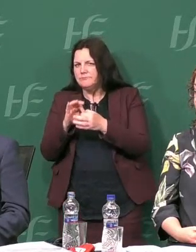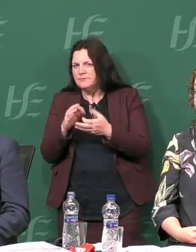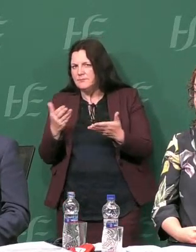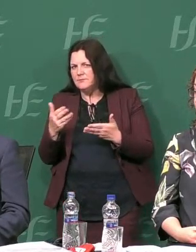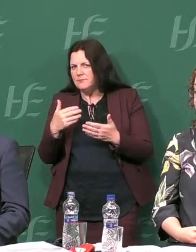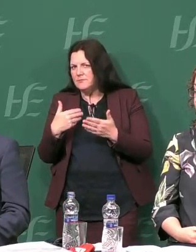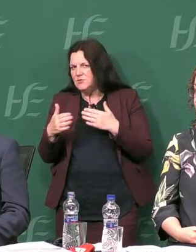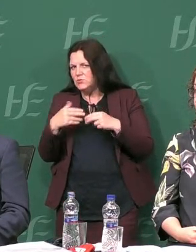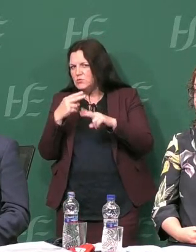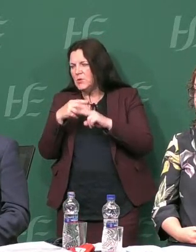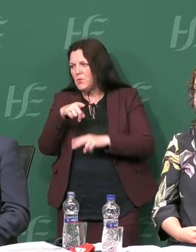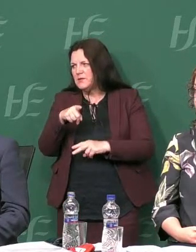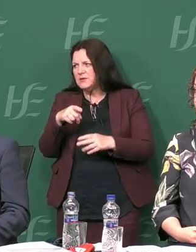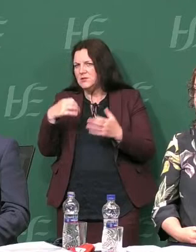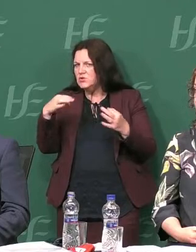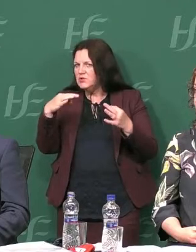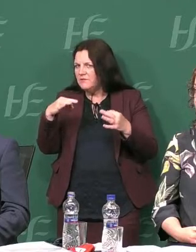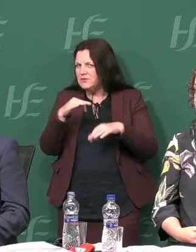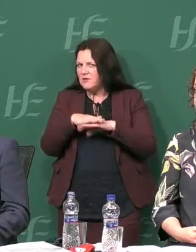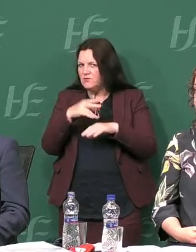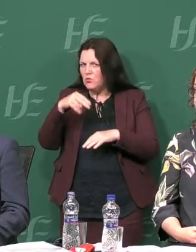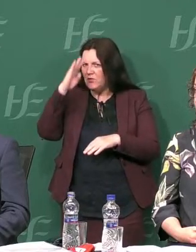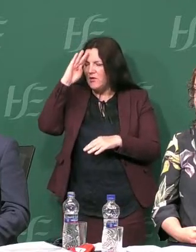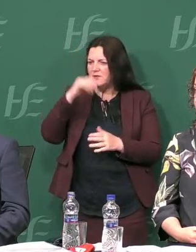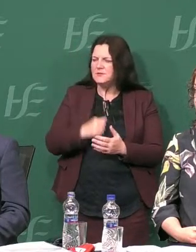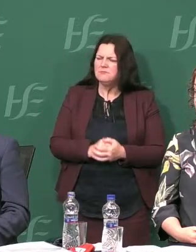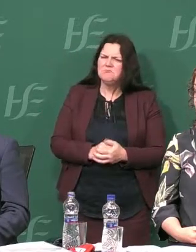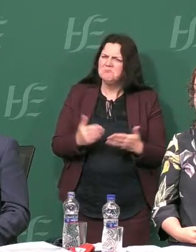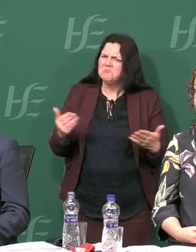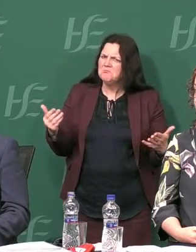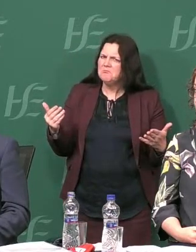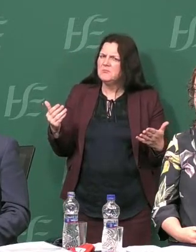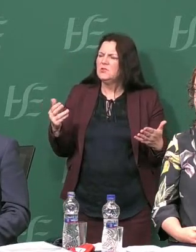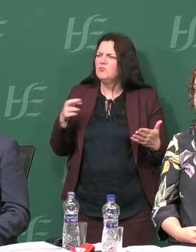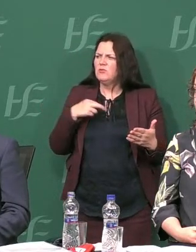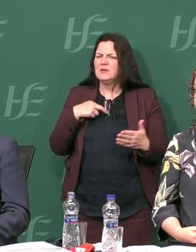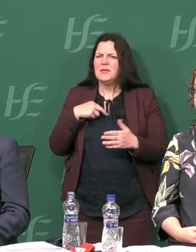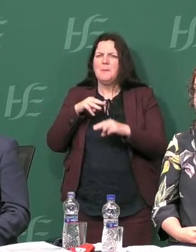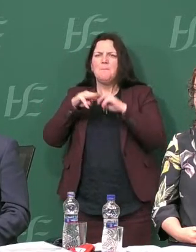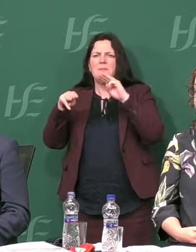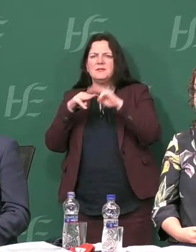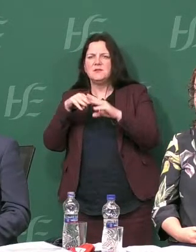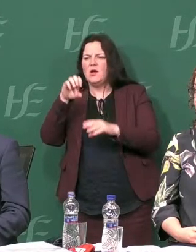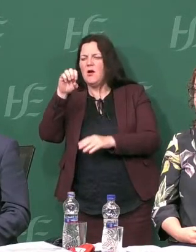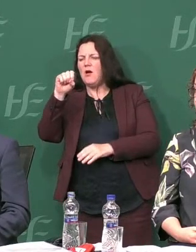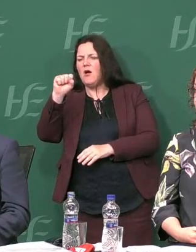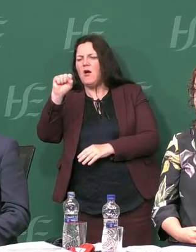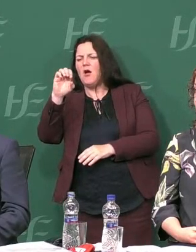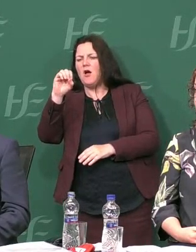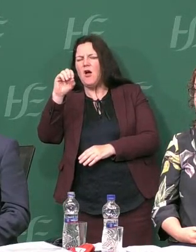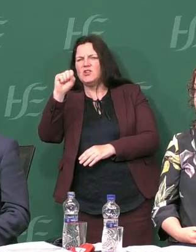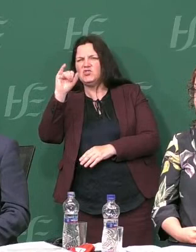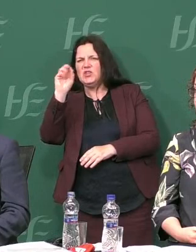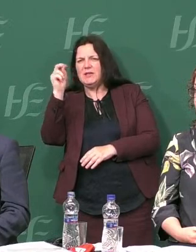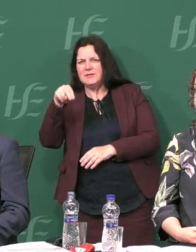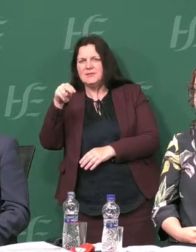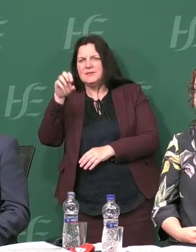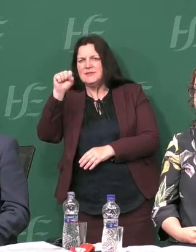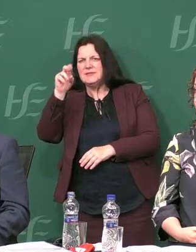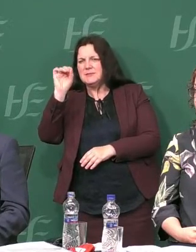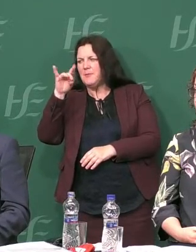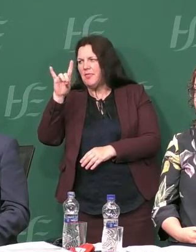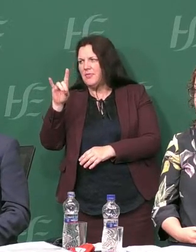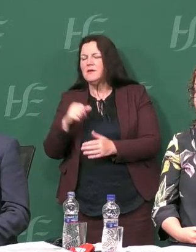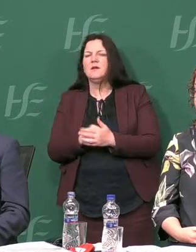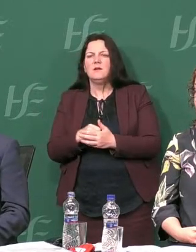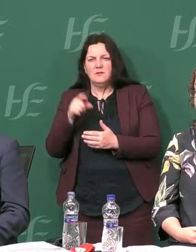solve. Is it? It's the Minister Oisin Smith. Sorry about that. Yeah. Oh no, it's that department, is it?